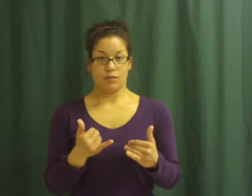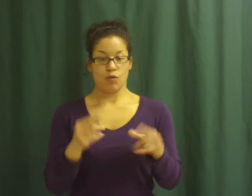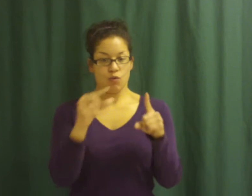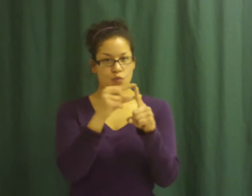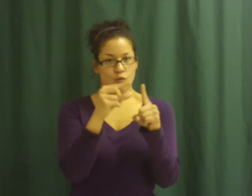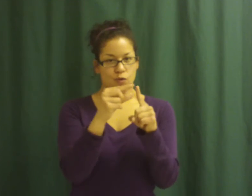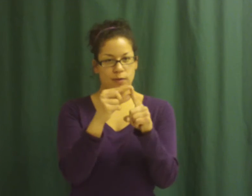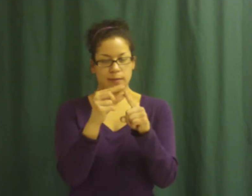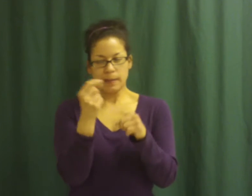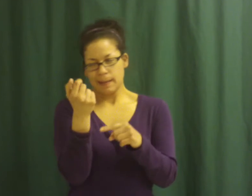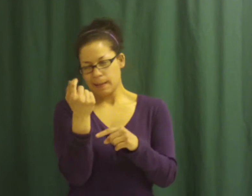concepts.